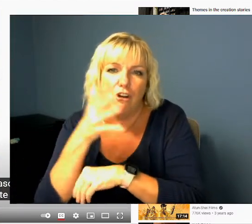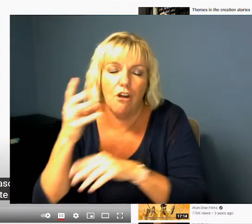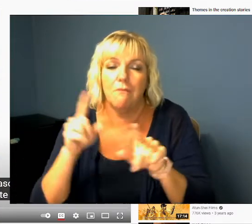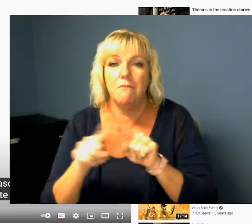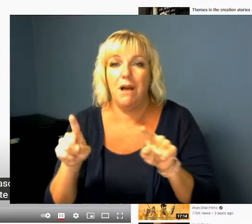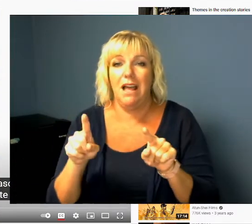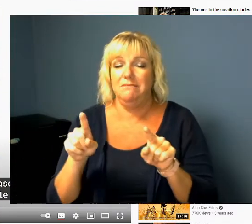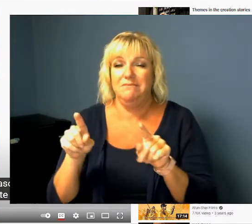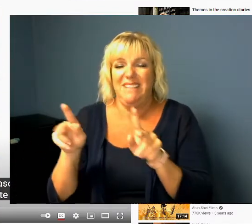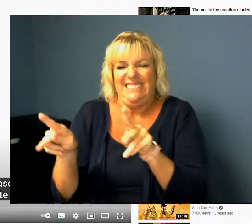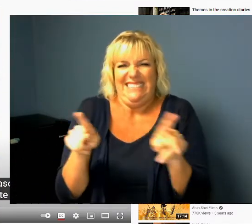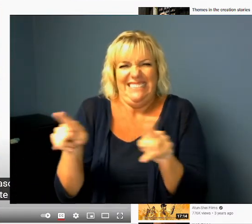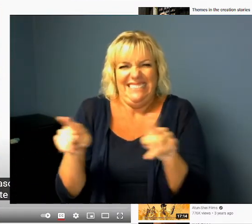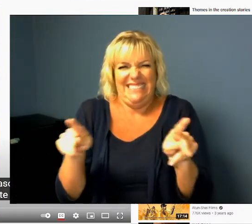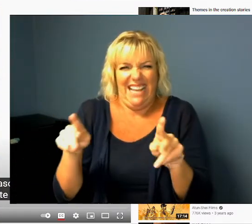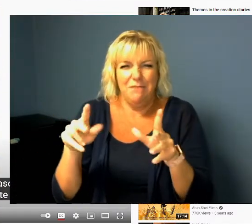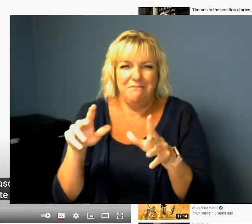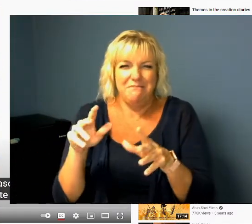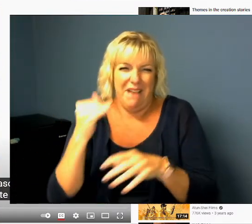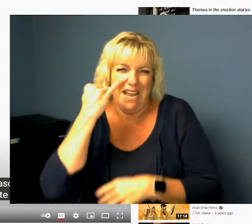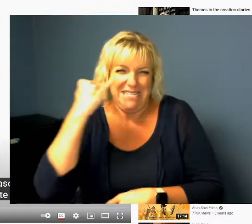years. Uh,